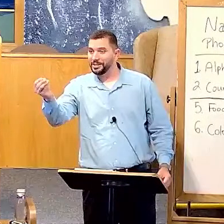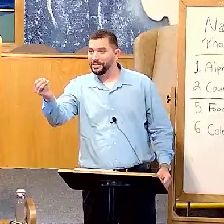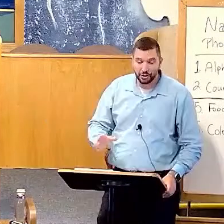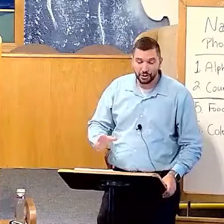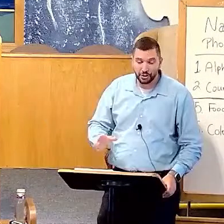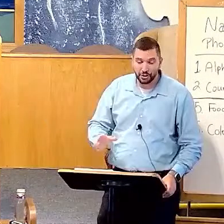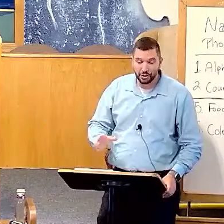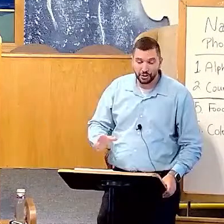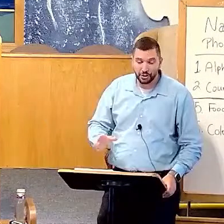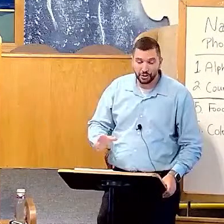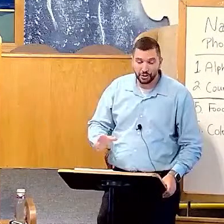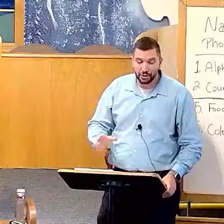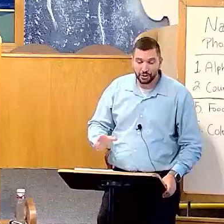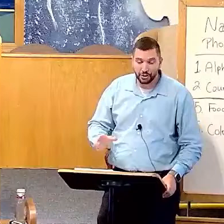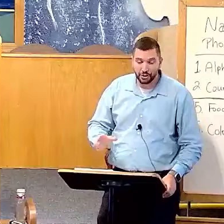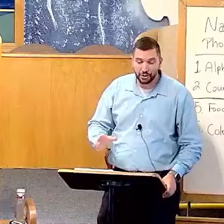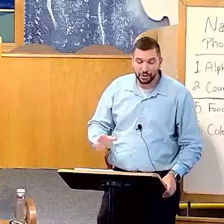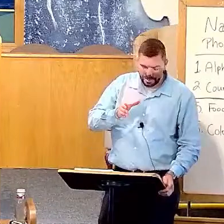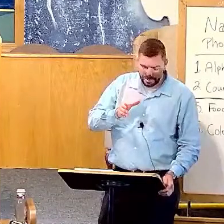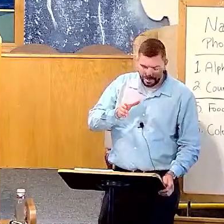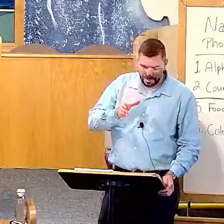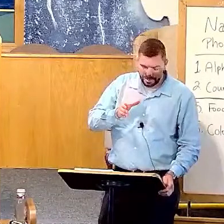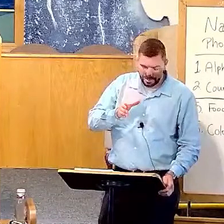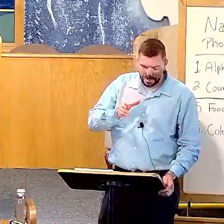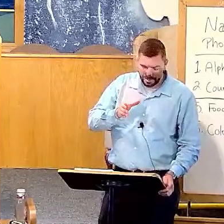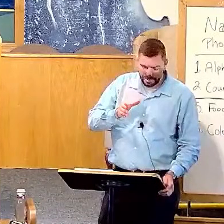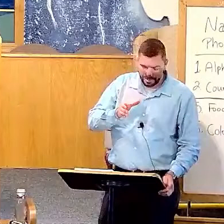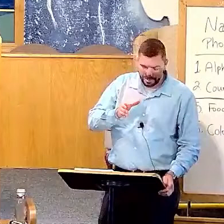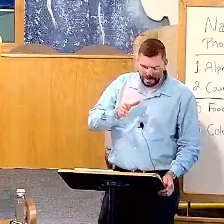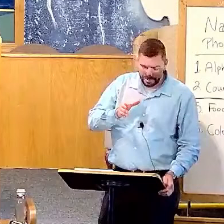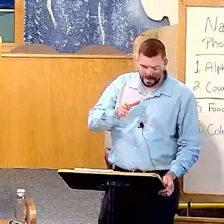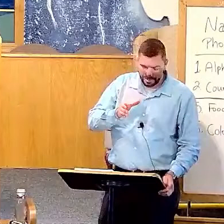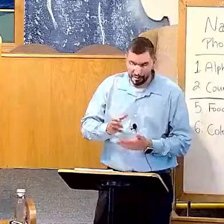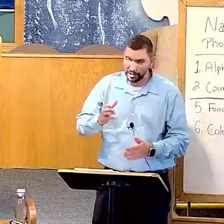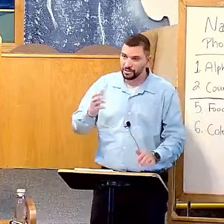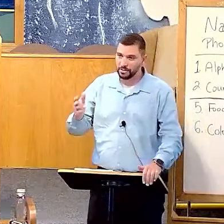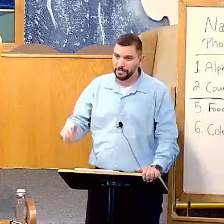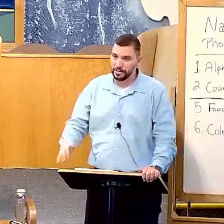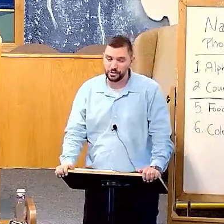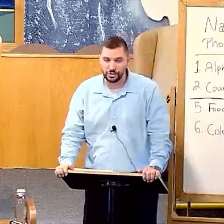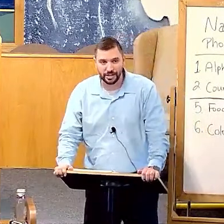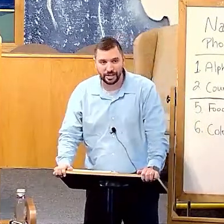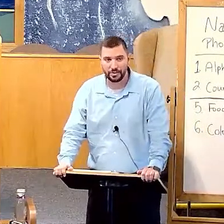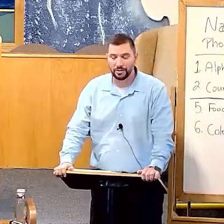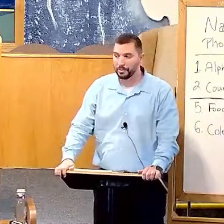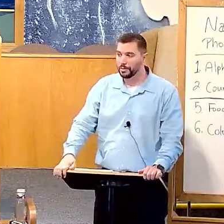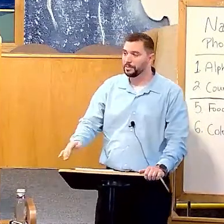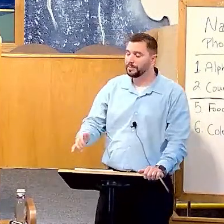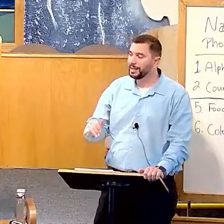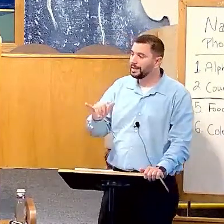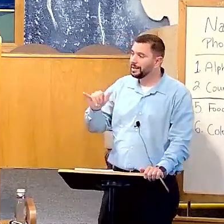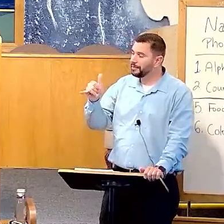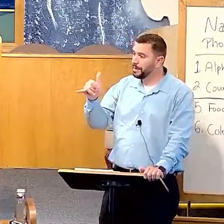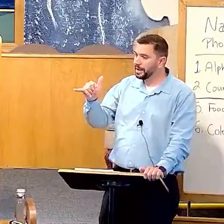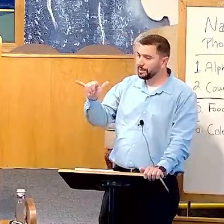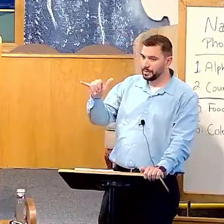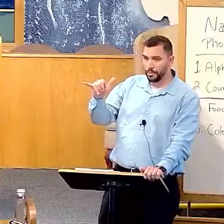drink, that's to drink. Now, just because you'll see it out in the world, if you make the Y